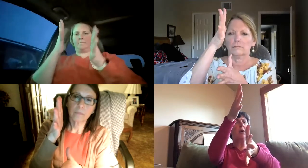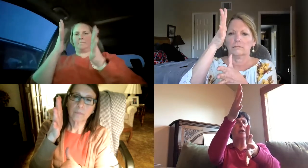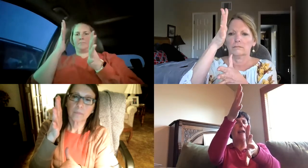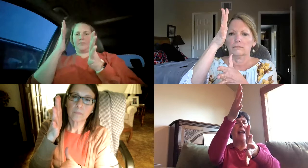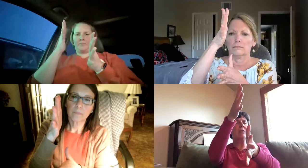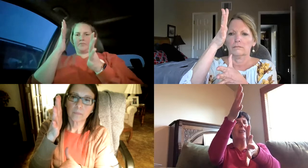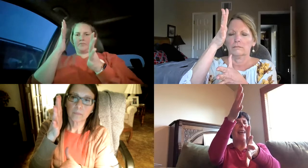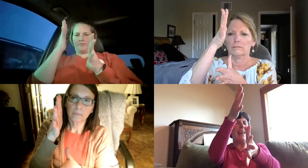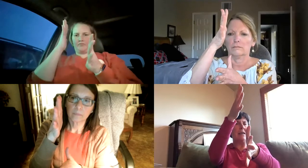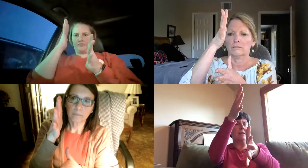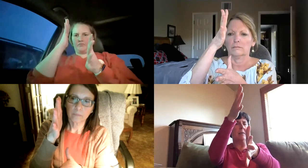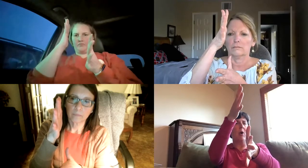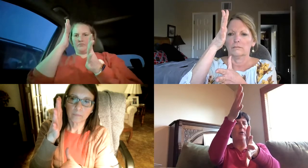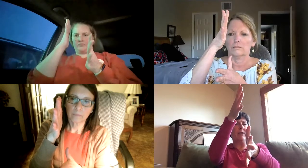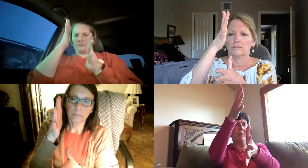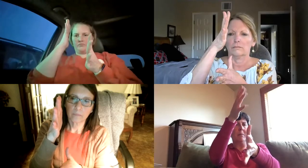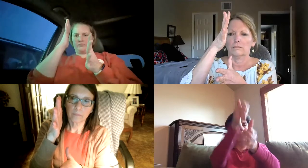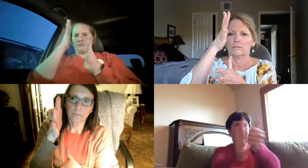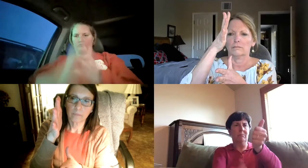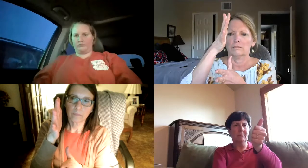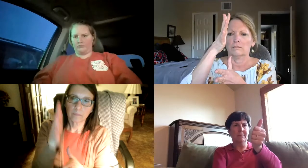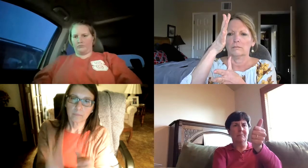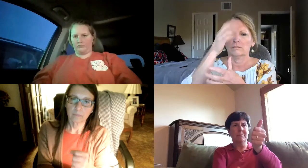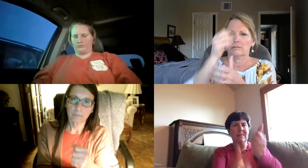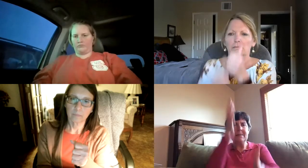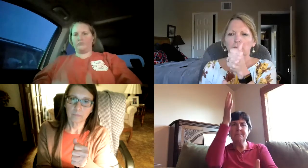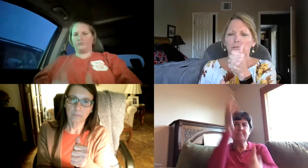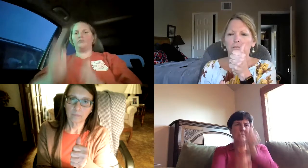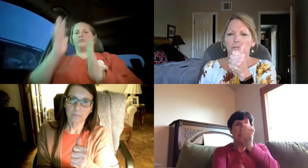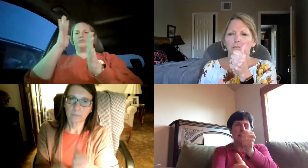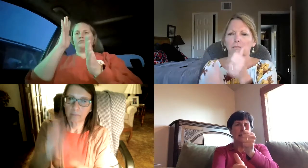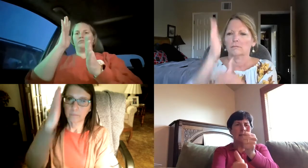you pull down to A's in both of them.